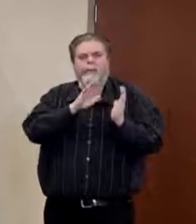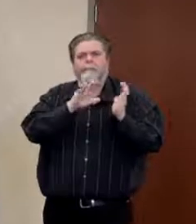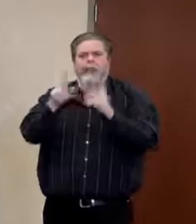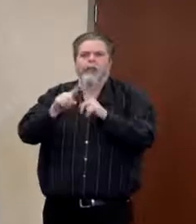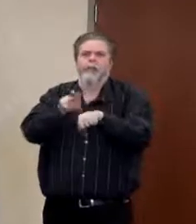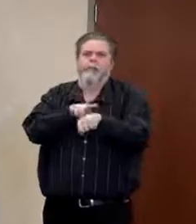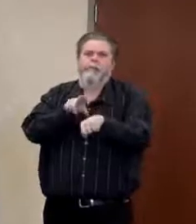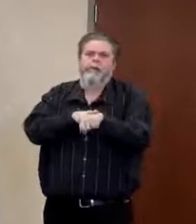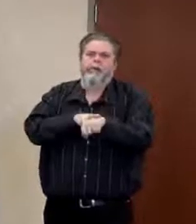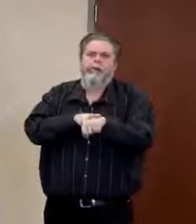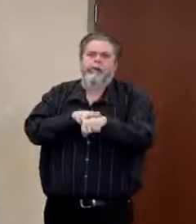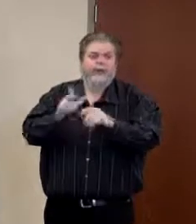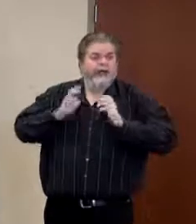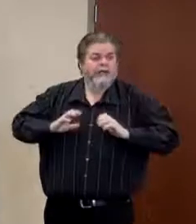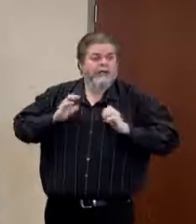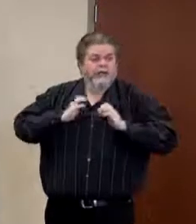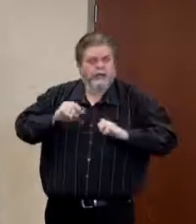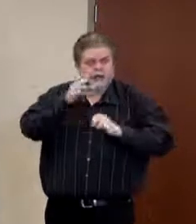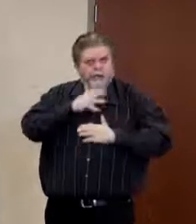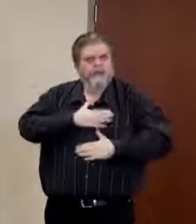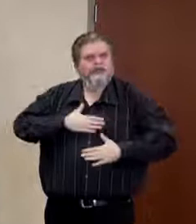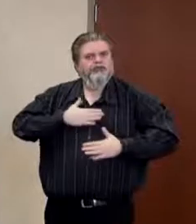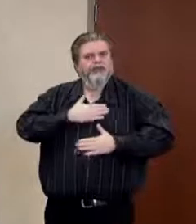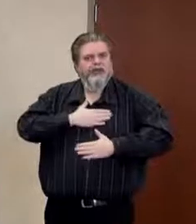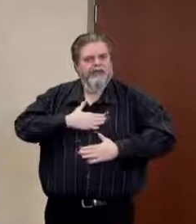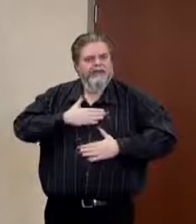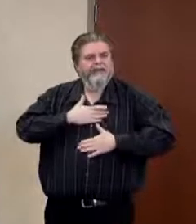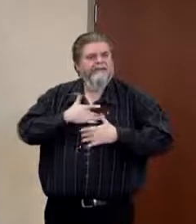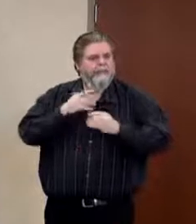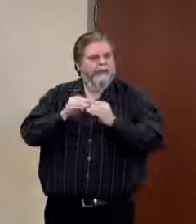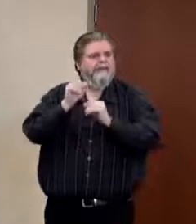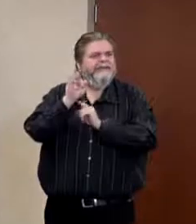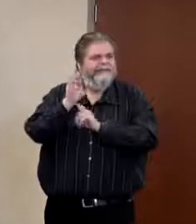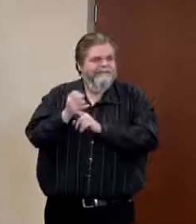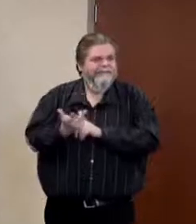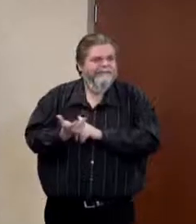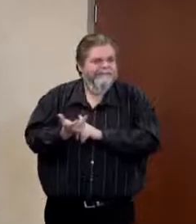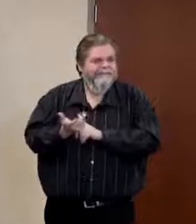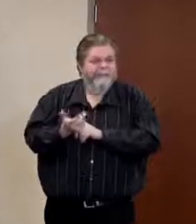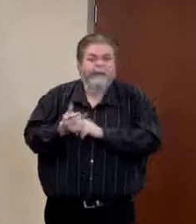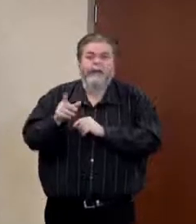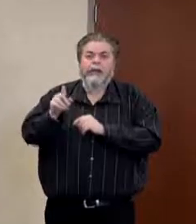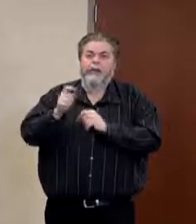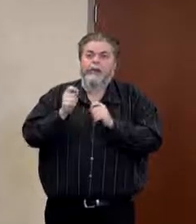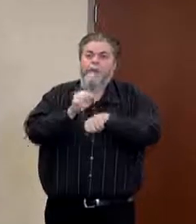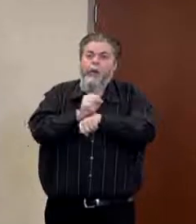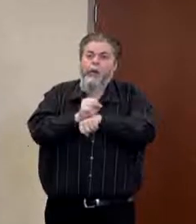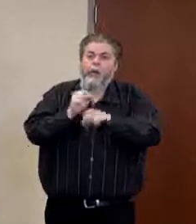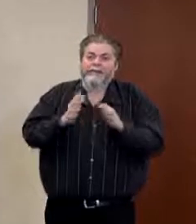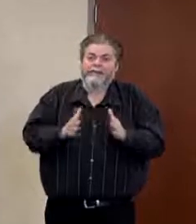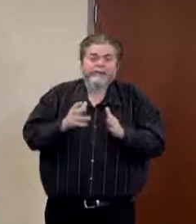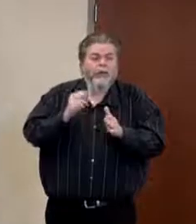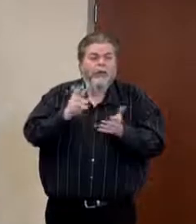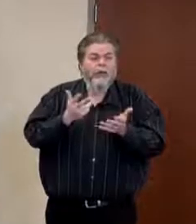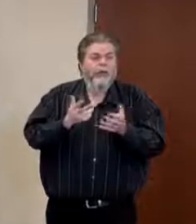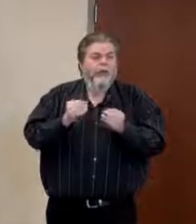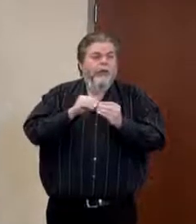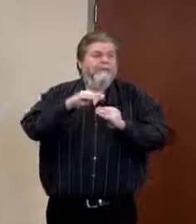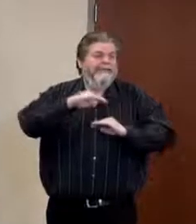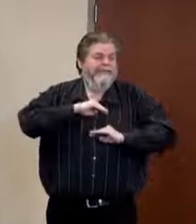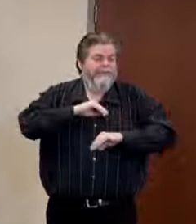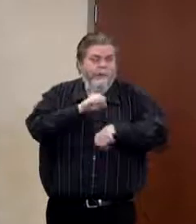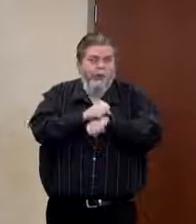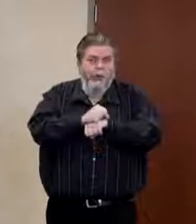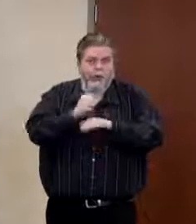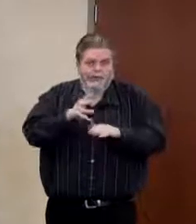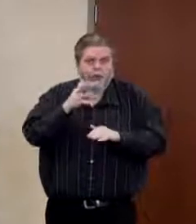their customers will appreciate those steps, the quicker their employees, the more satisfied their